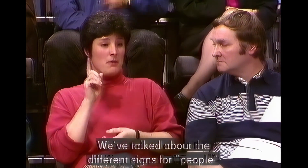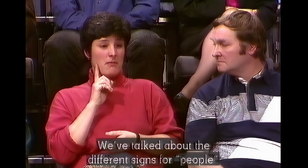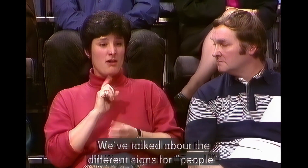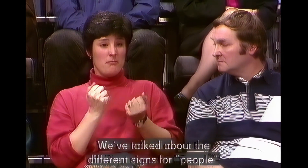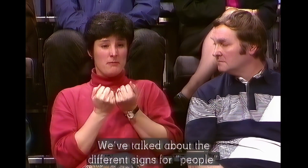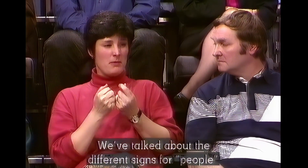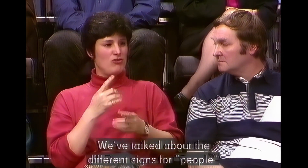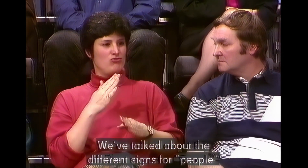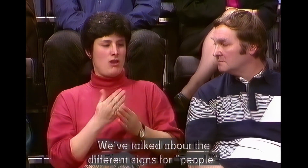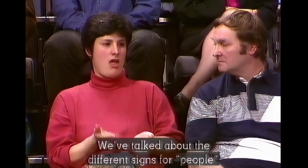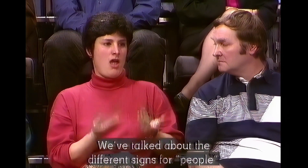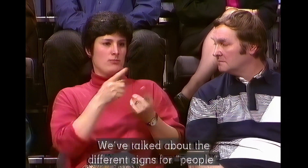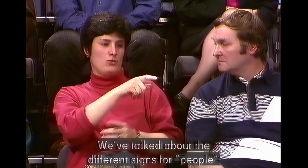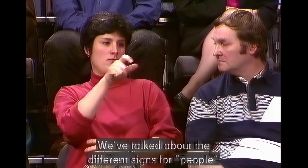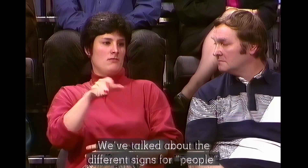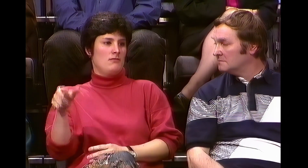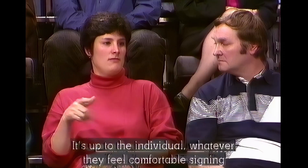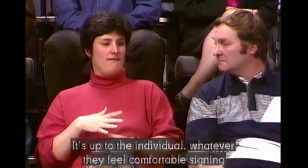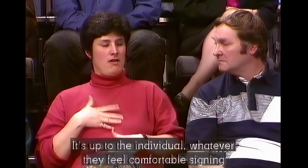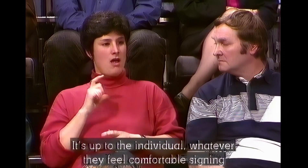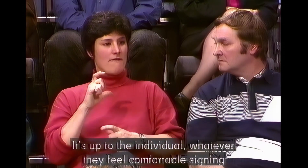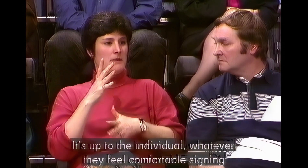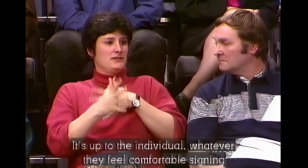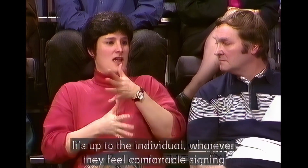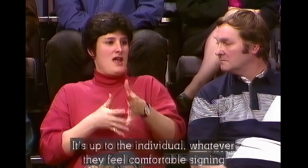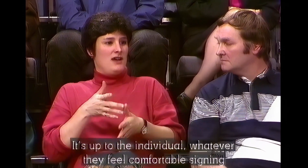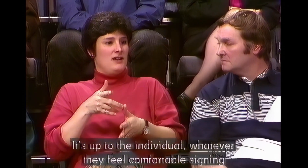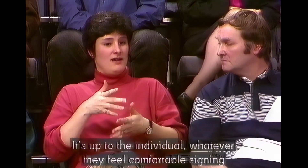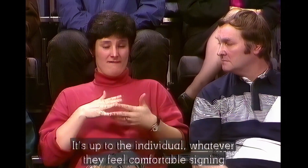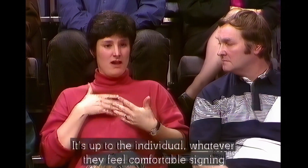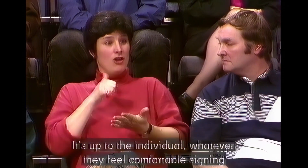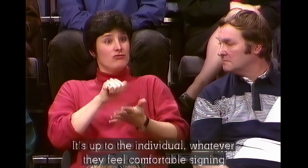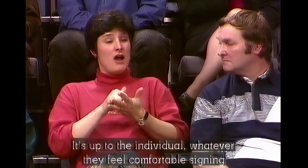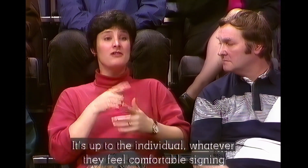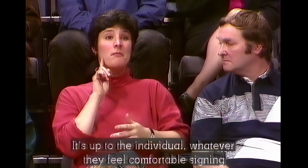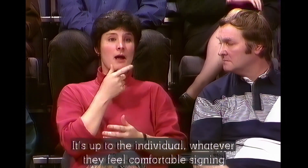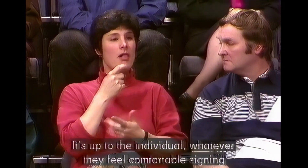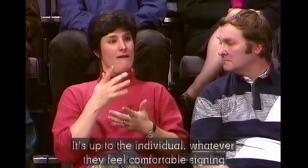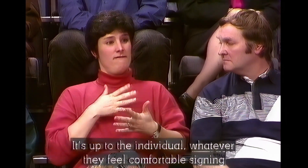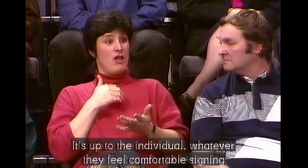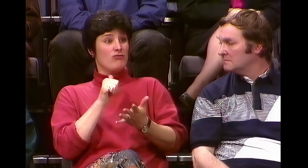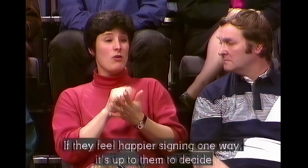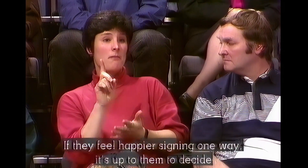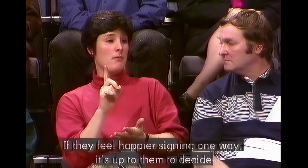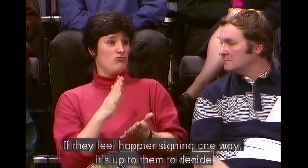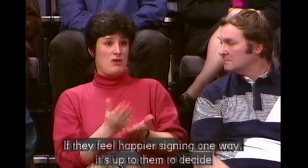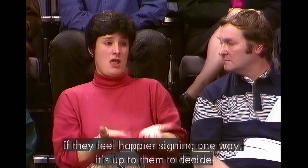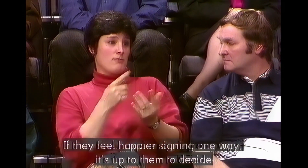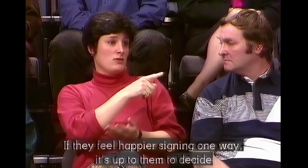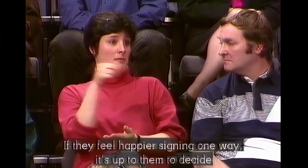We've talked about the different signs for people. I think it's really up to the individual, whatever they feel comfortable signing. If they feel happier signing one